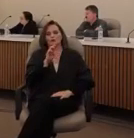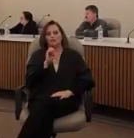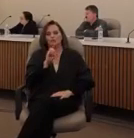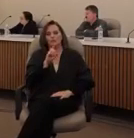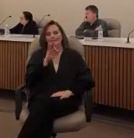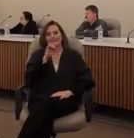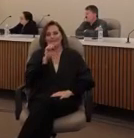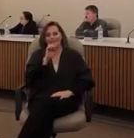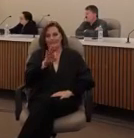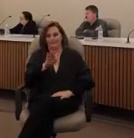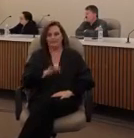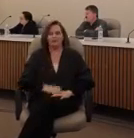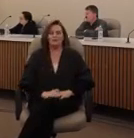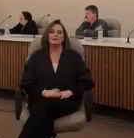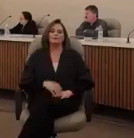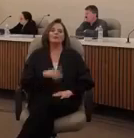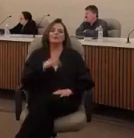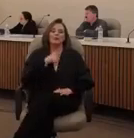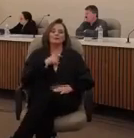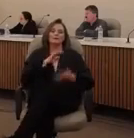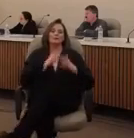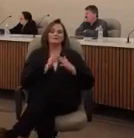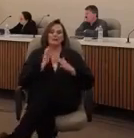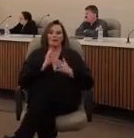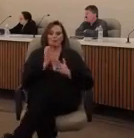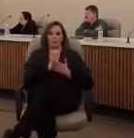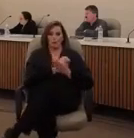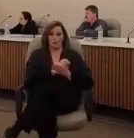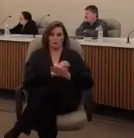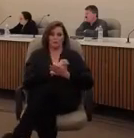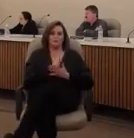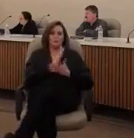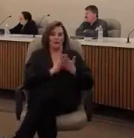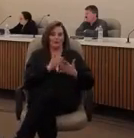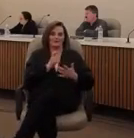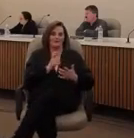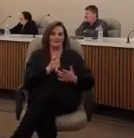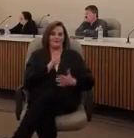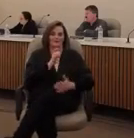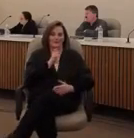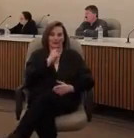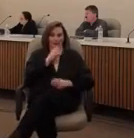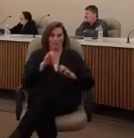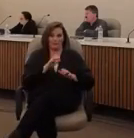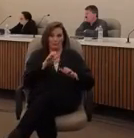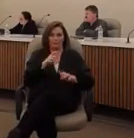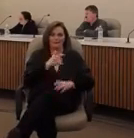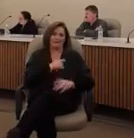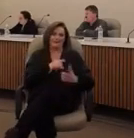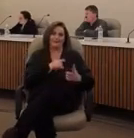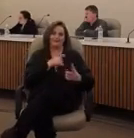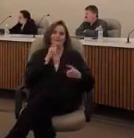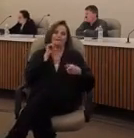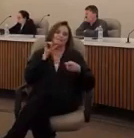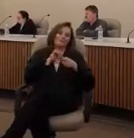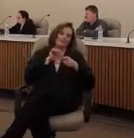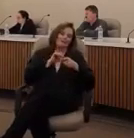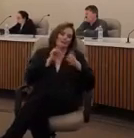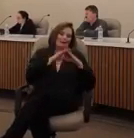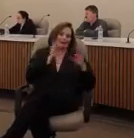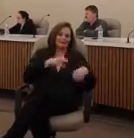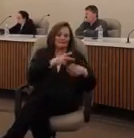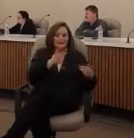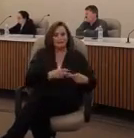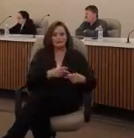is a town code section that specifically addresses non-conforming vehicular-related uses such as gas stations, auto repair,